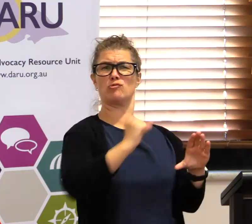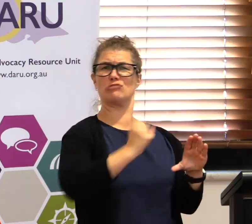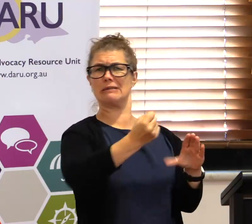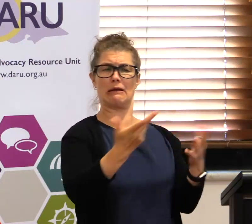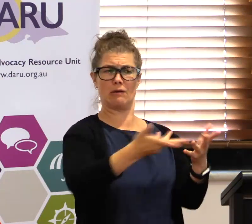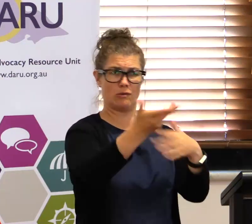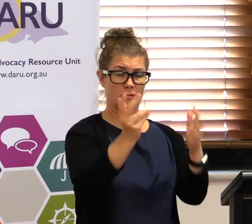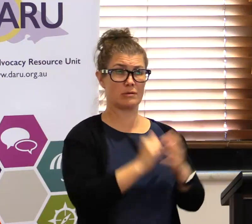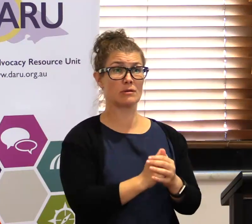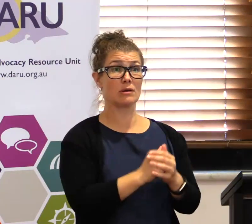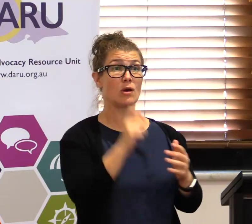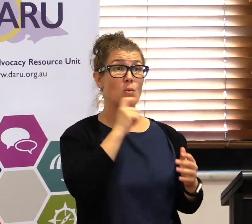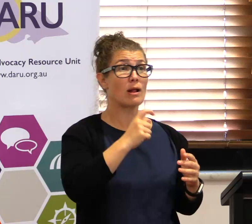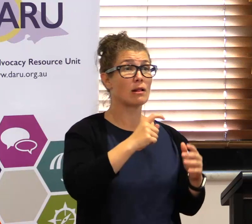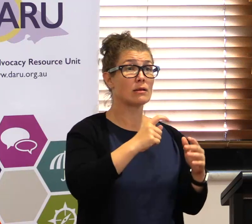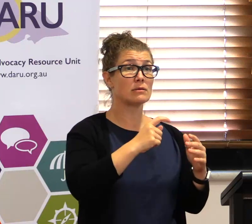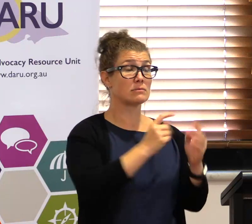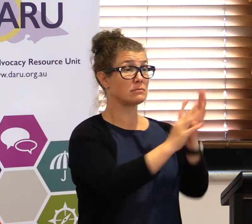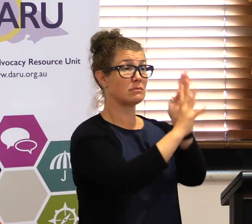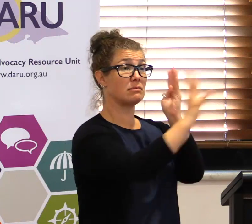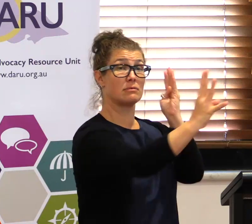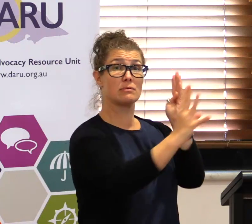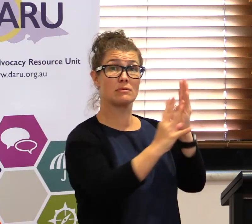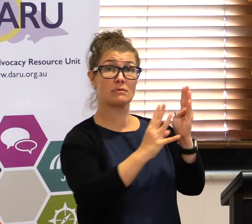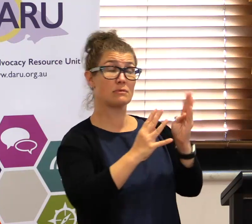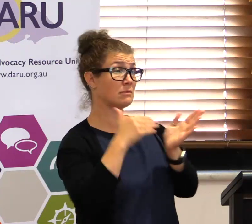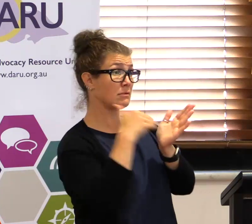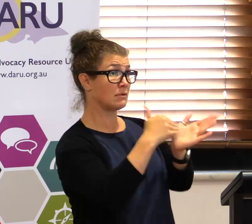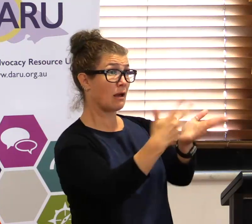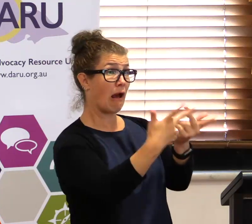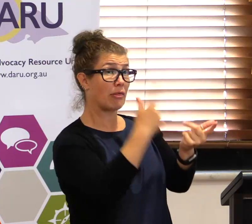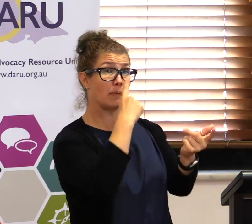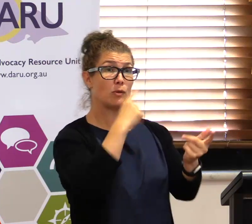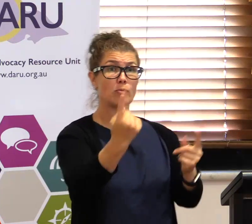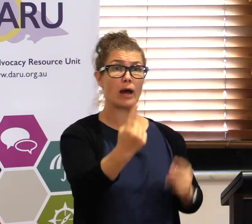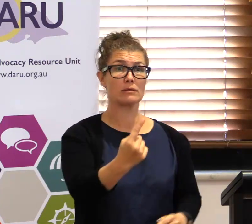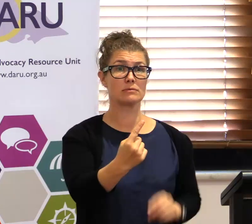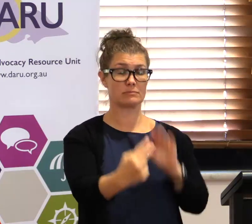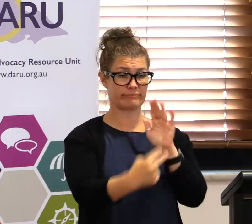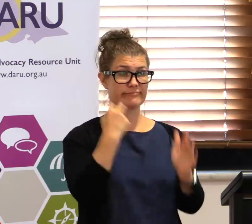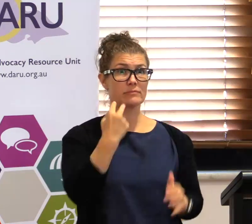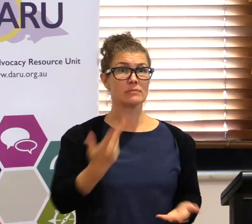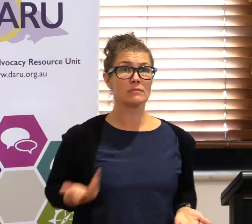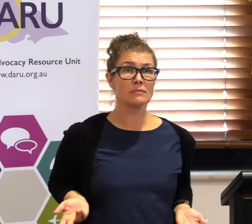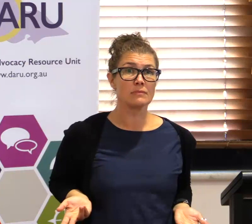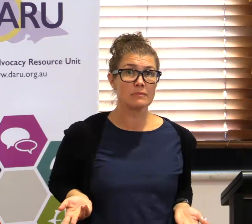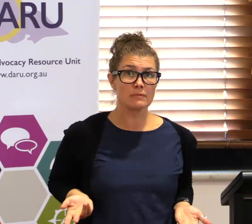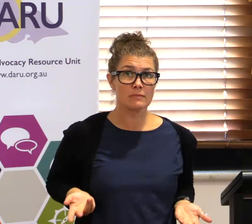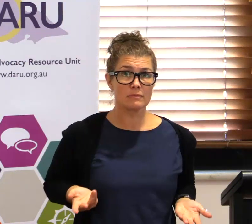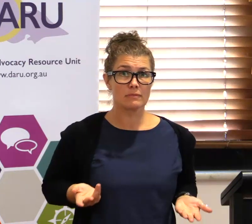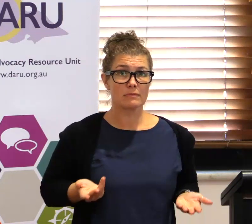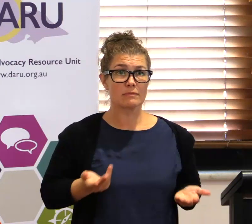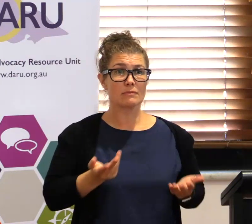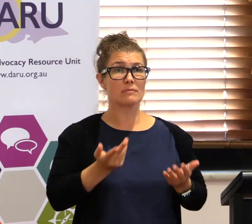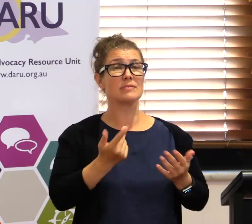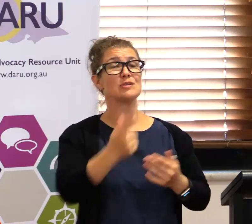to the people around me. What would this person want? So that they're constantly dehumanised. And you see it even in